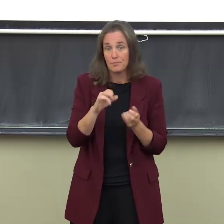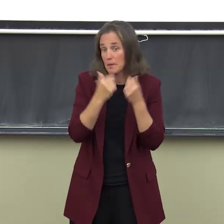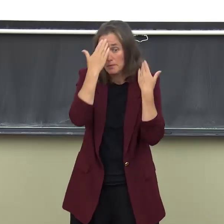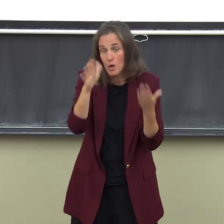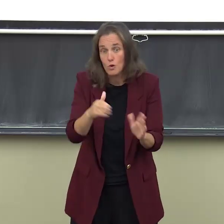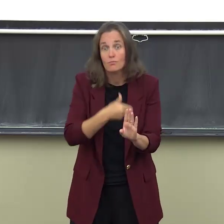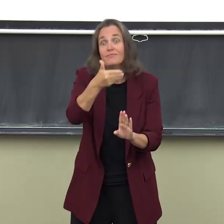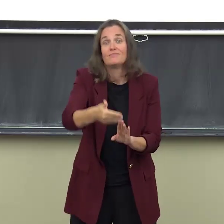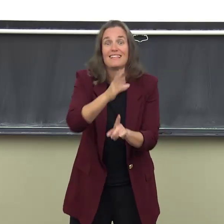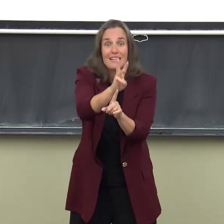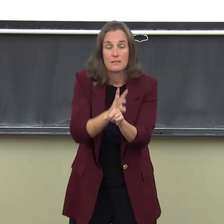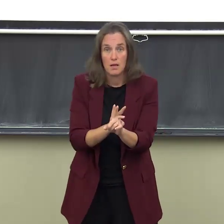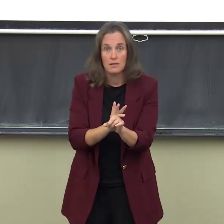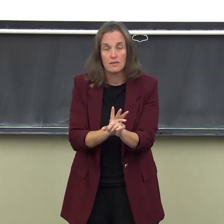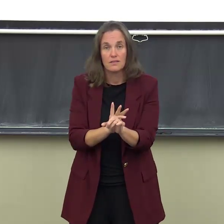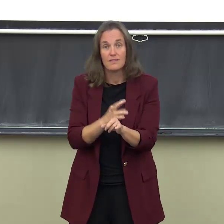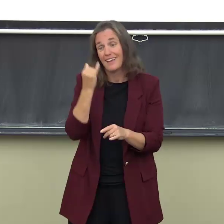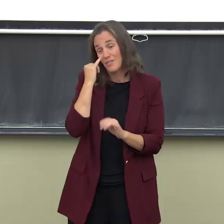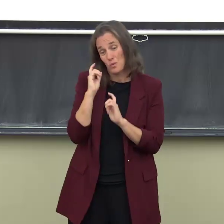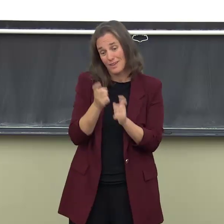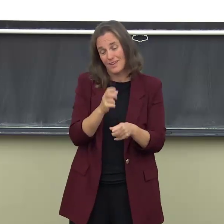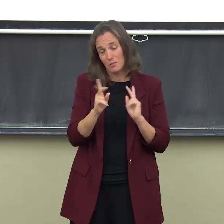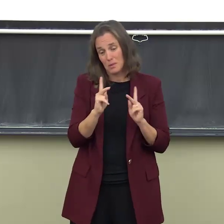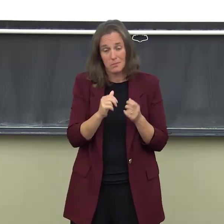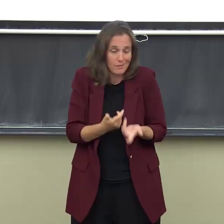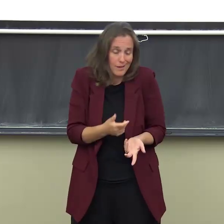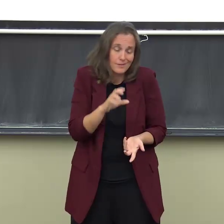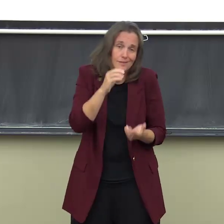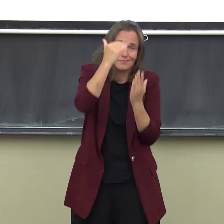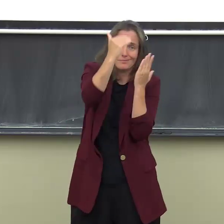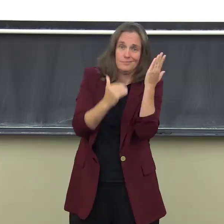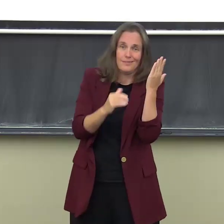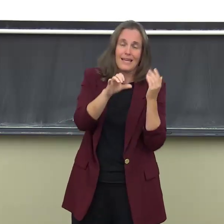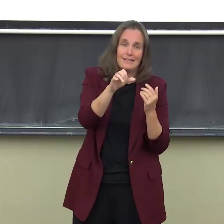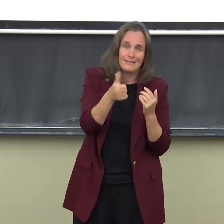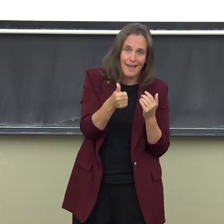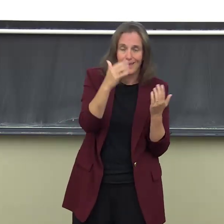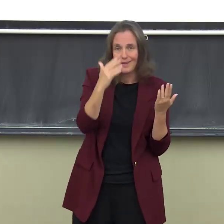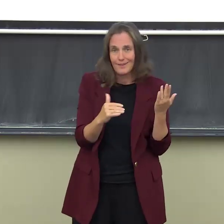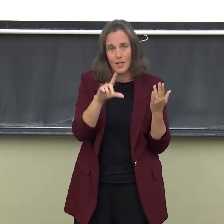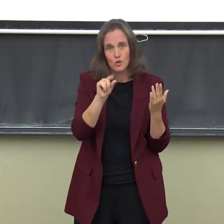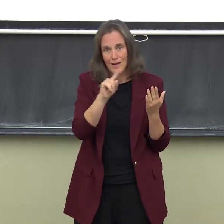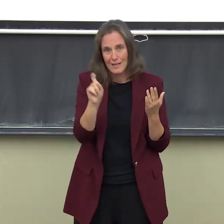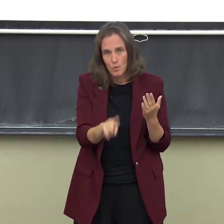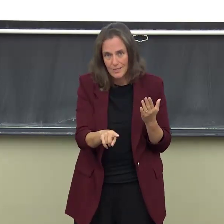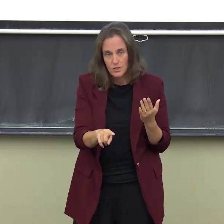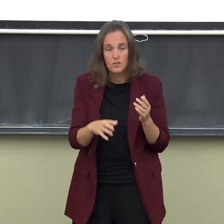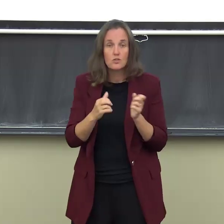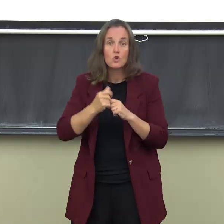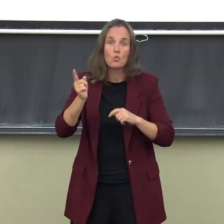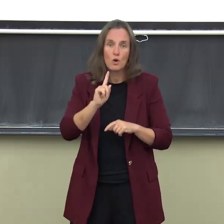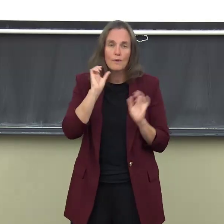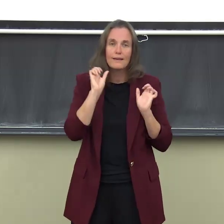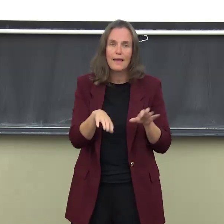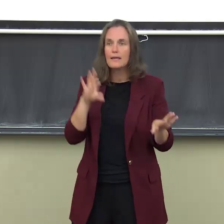I think if we can give people a set of, I don't know, 10 to 20 questions, depending on where we can throw that sand in and sort